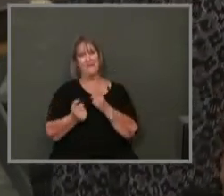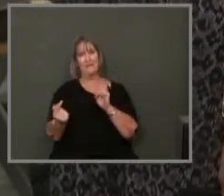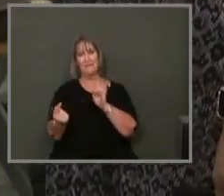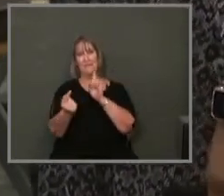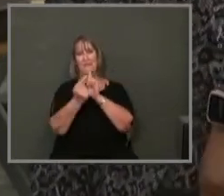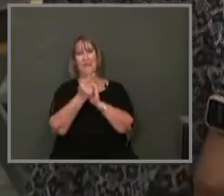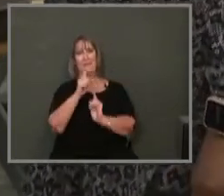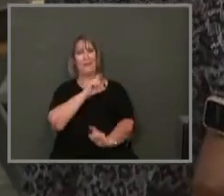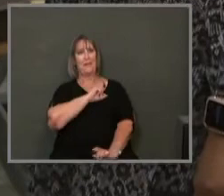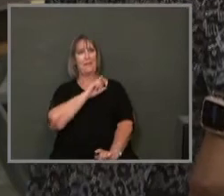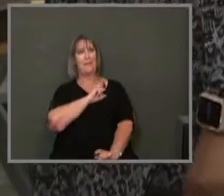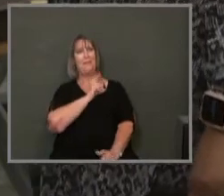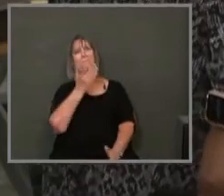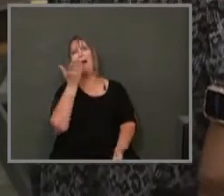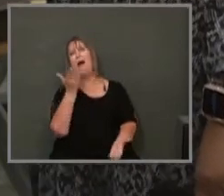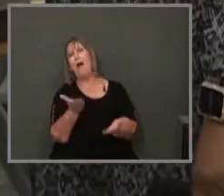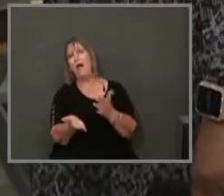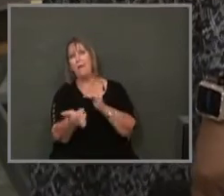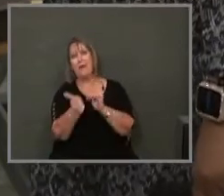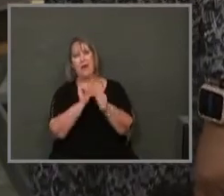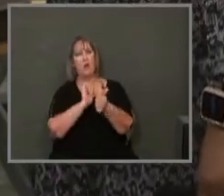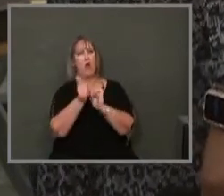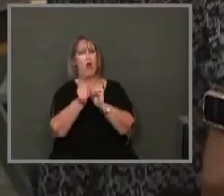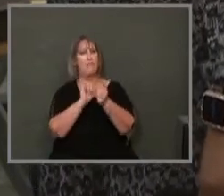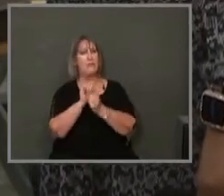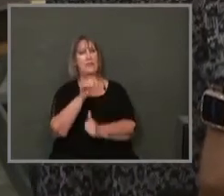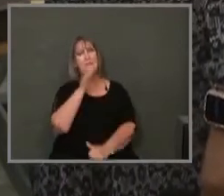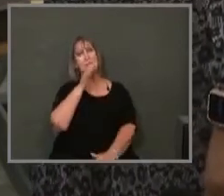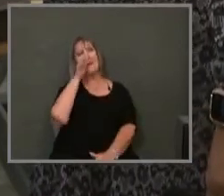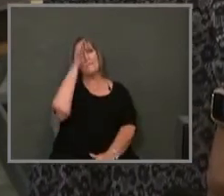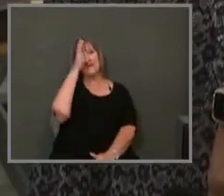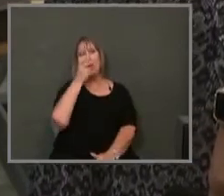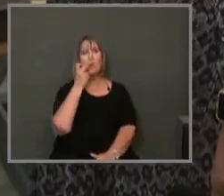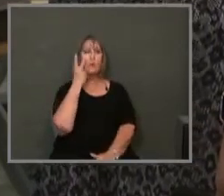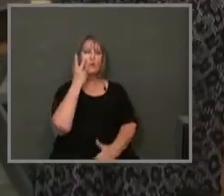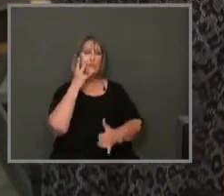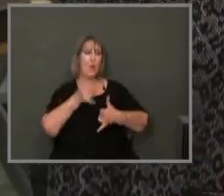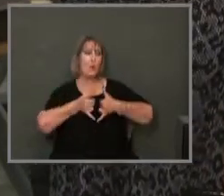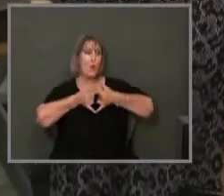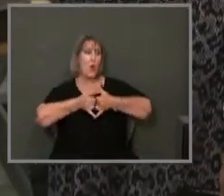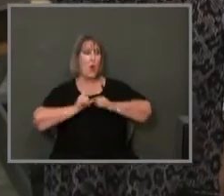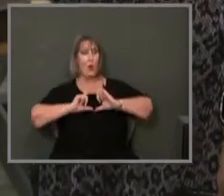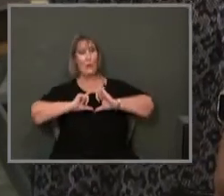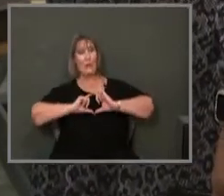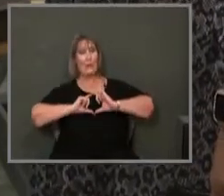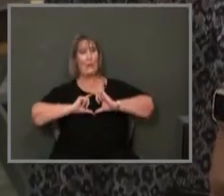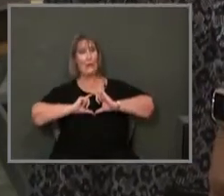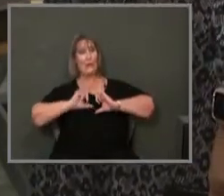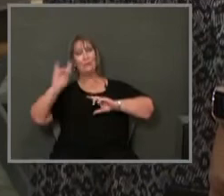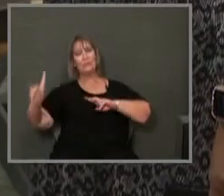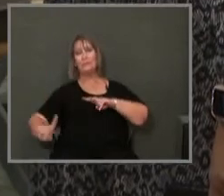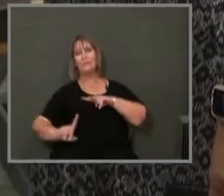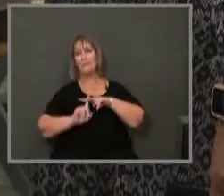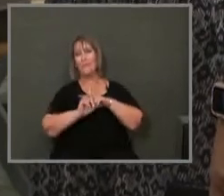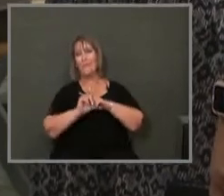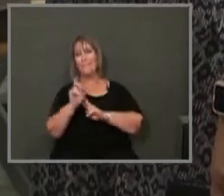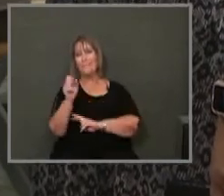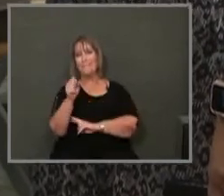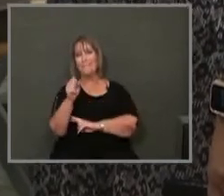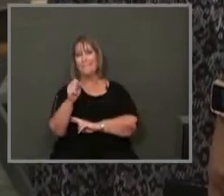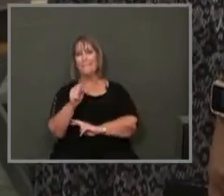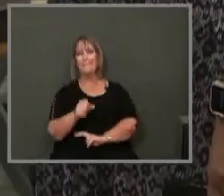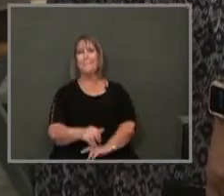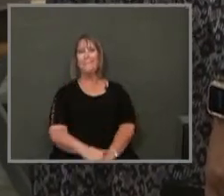when they go out to competitions, and the parents want to see the award ceremony, so they'll come and show up. And the